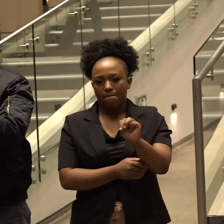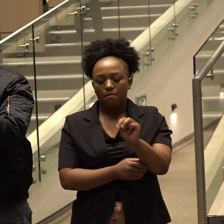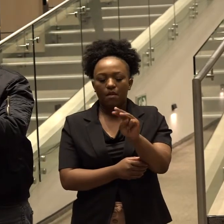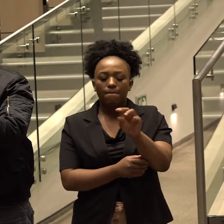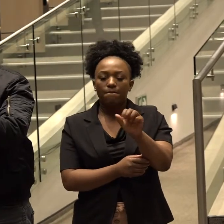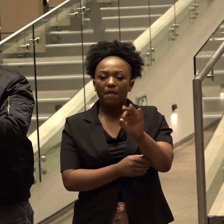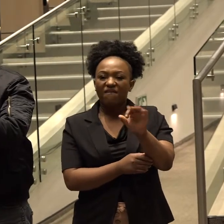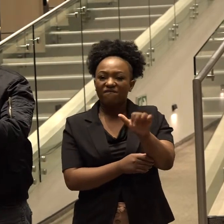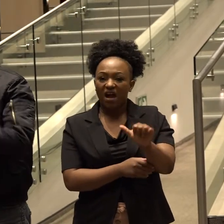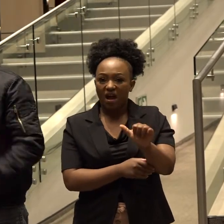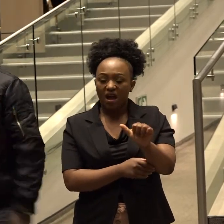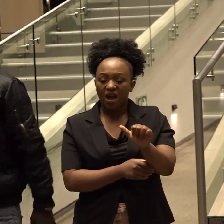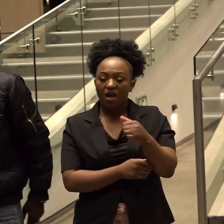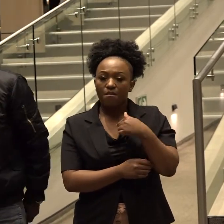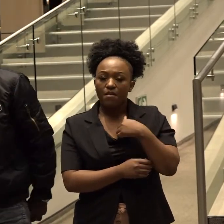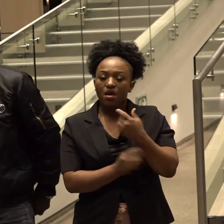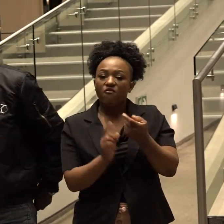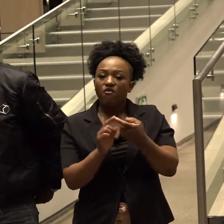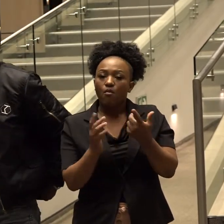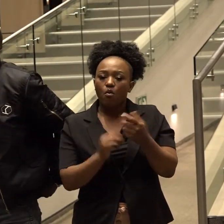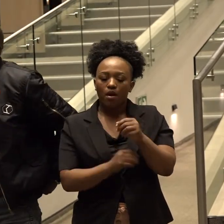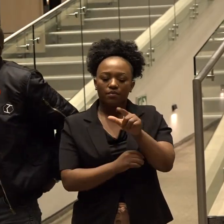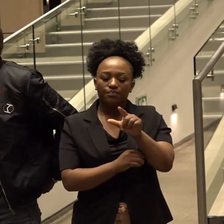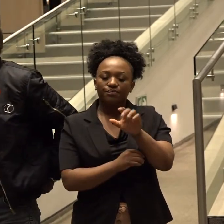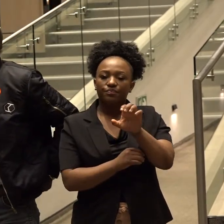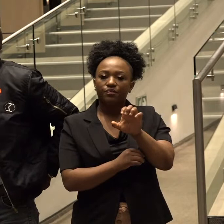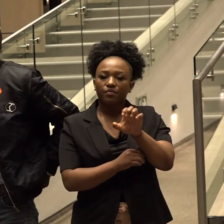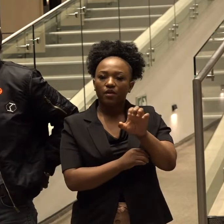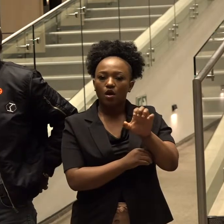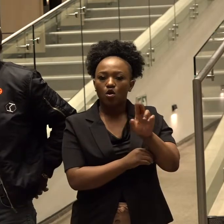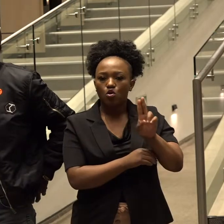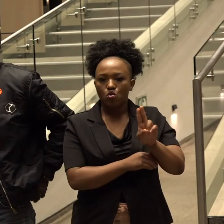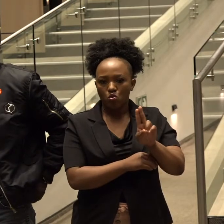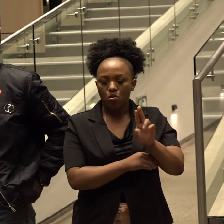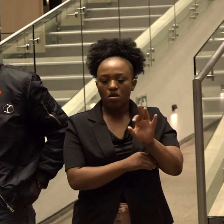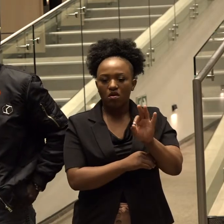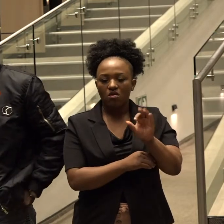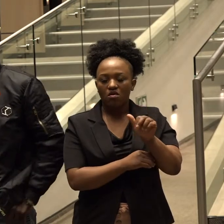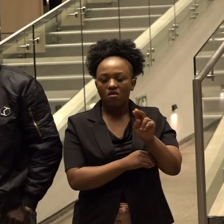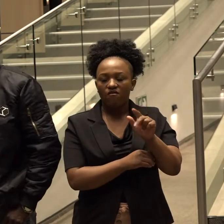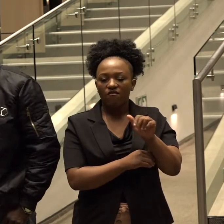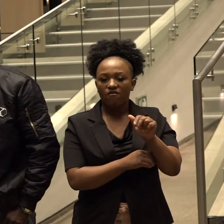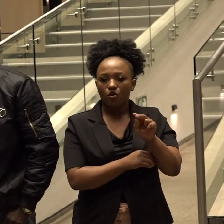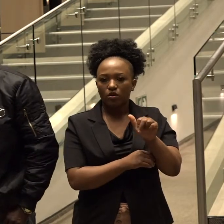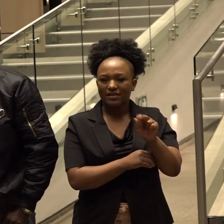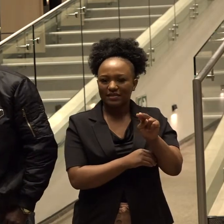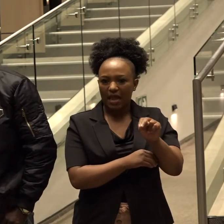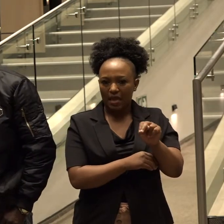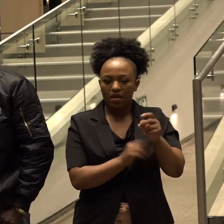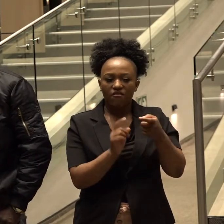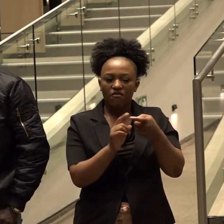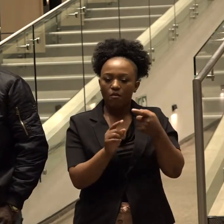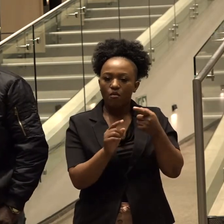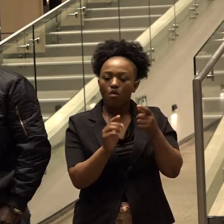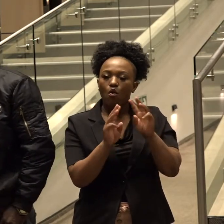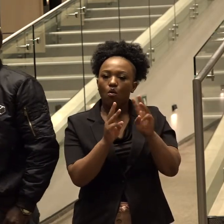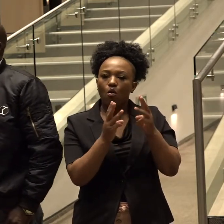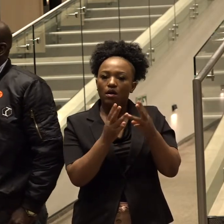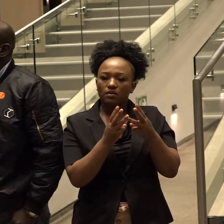Leo Fontaine By plot 123 24 and 25.